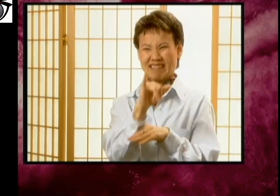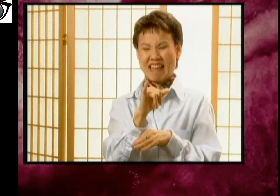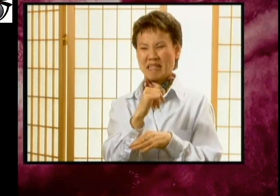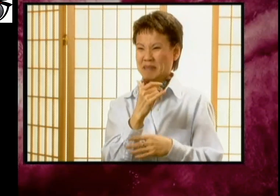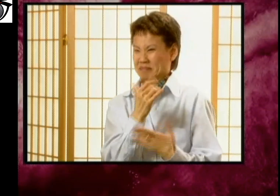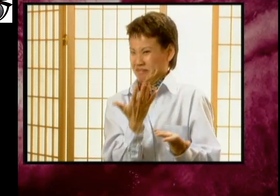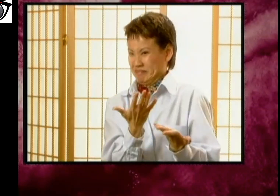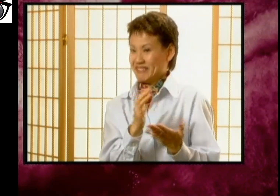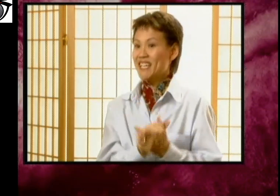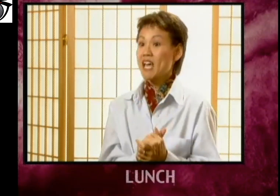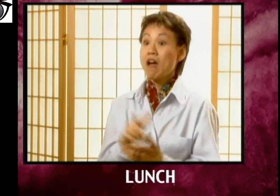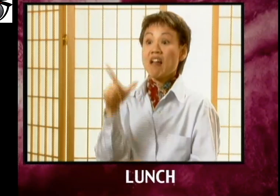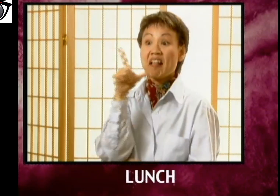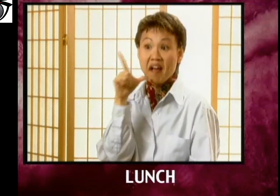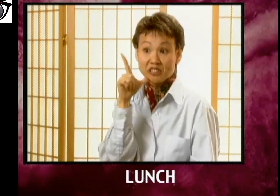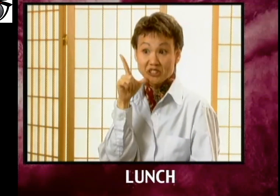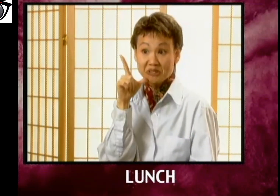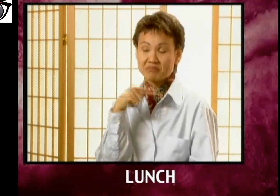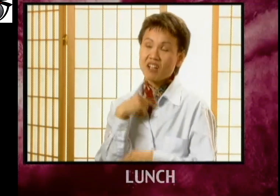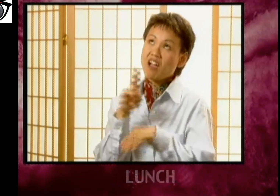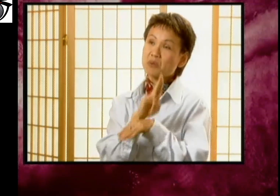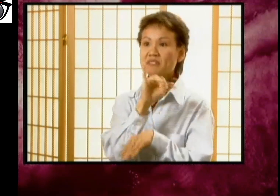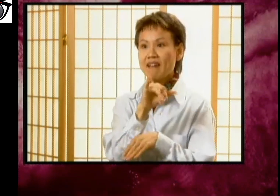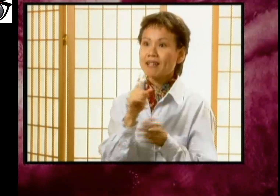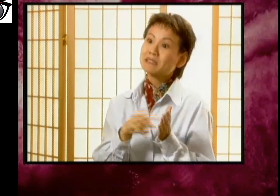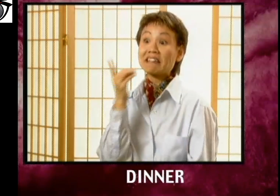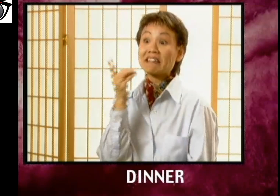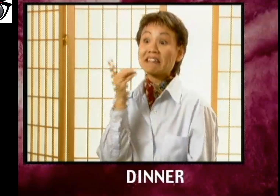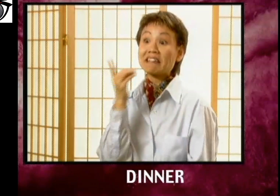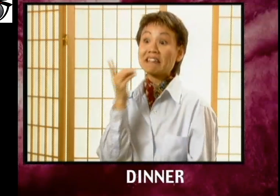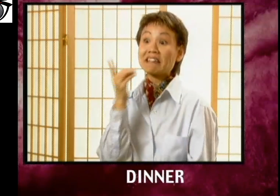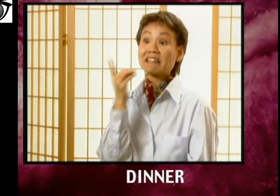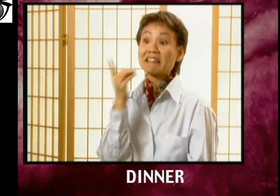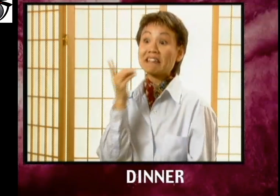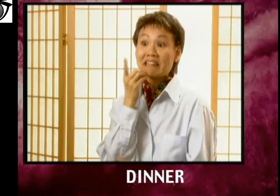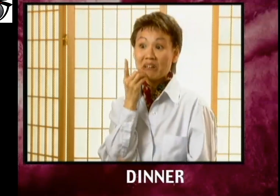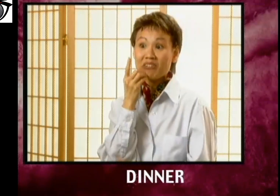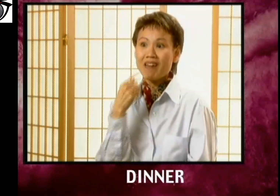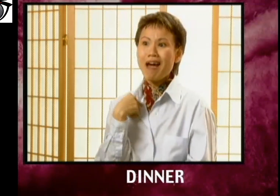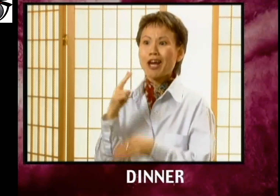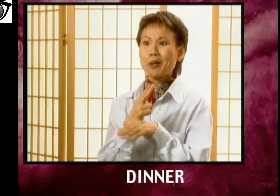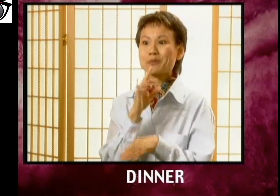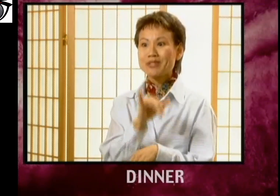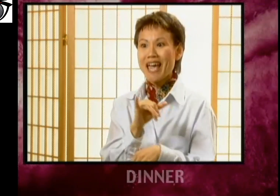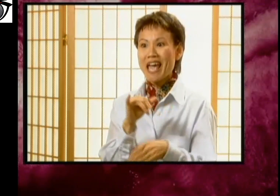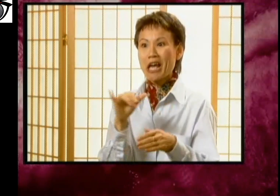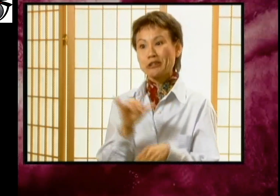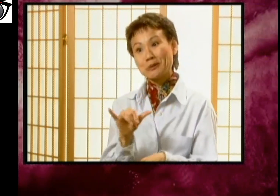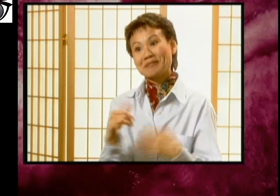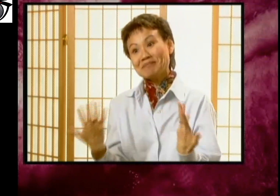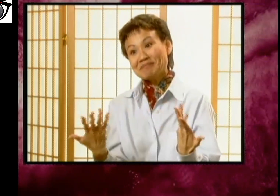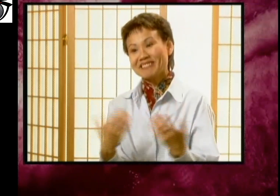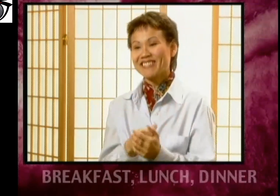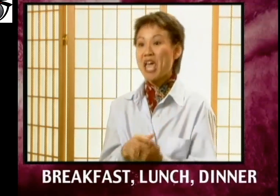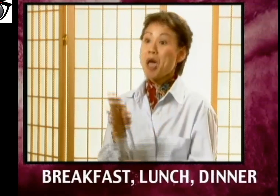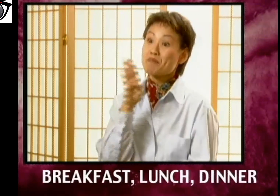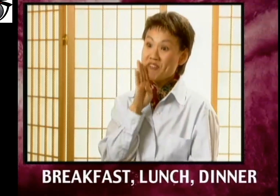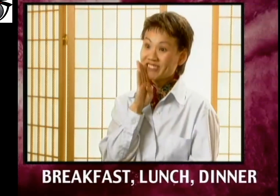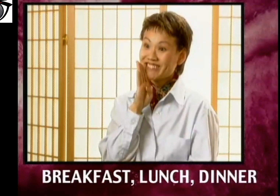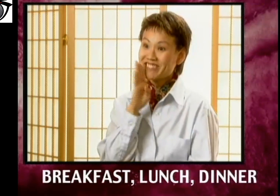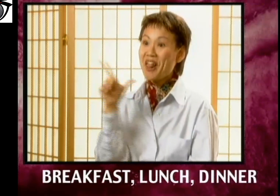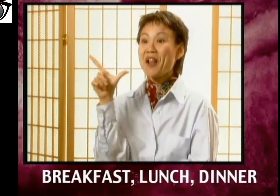that much. Lunch, I use that sometimes. And dinner, I use that too